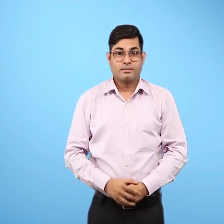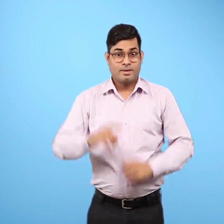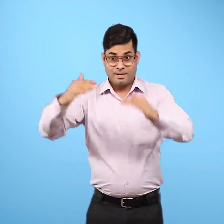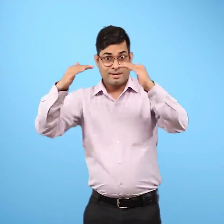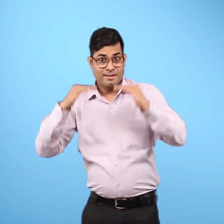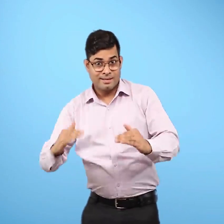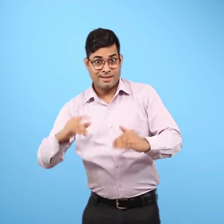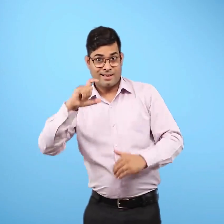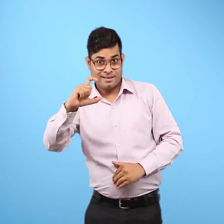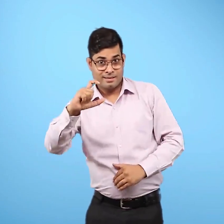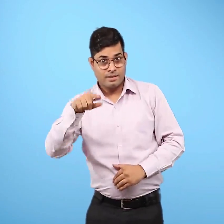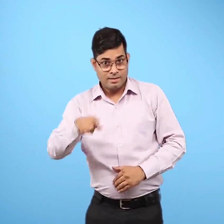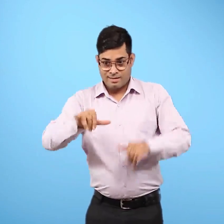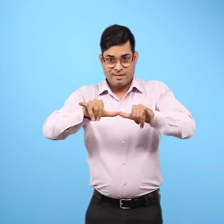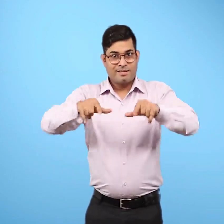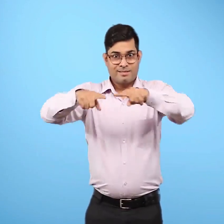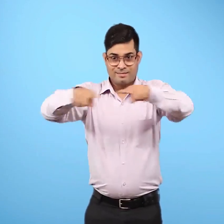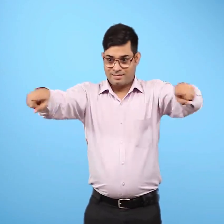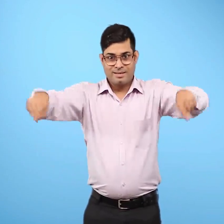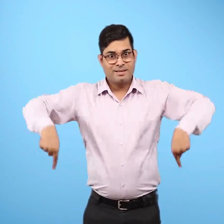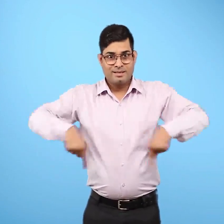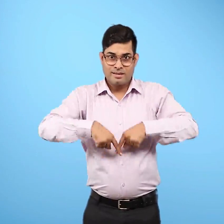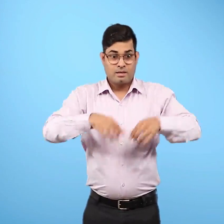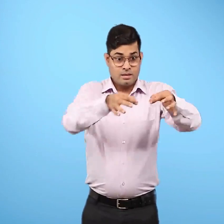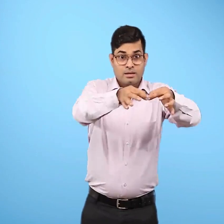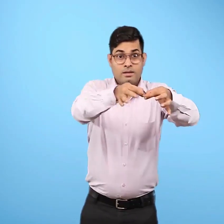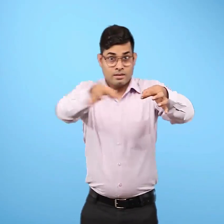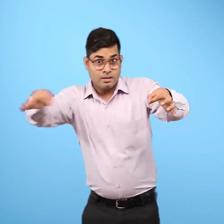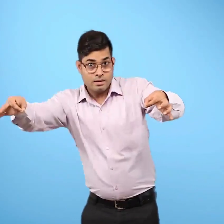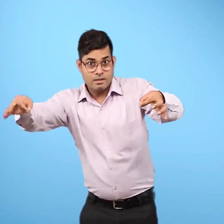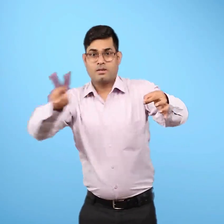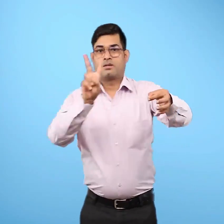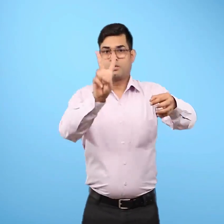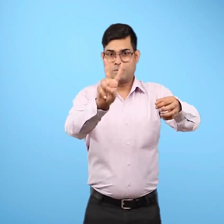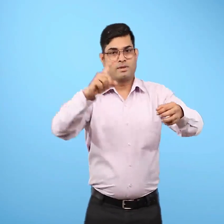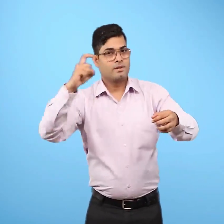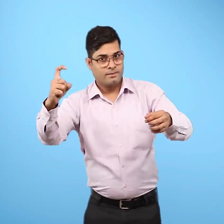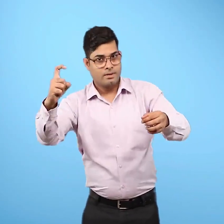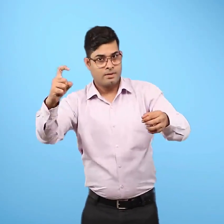And Field C is 27 meters by 19 meters.